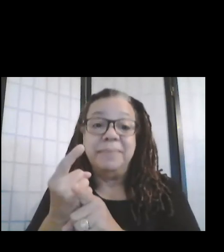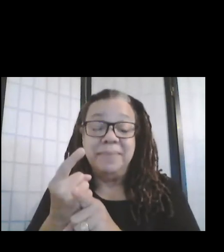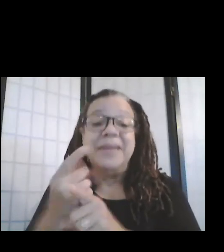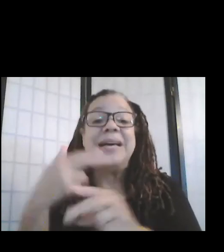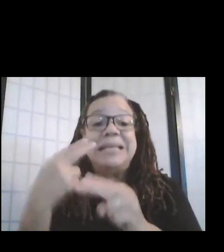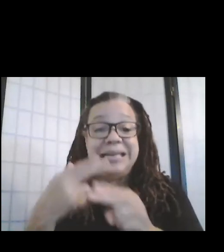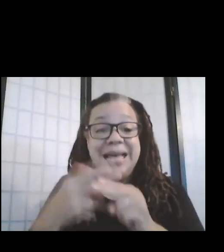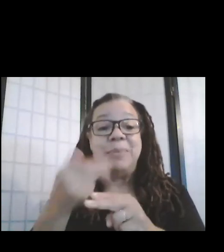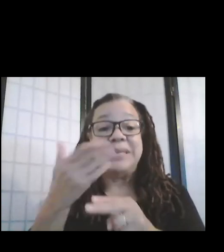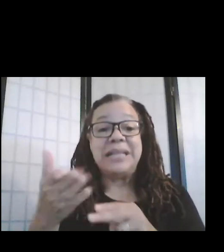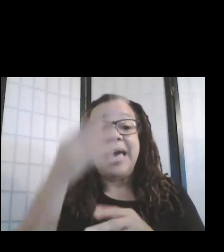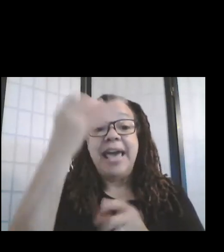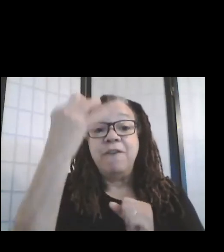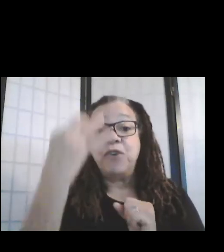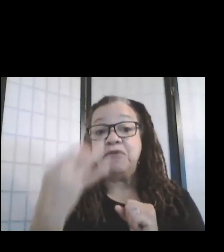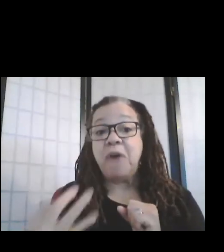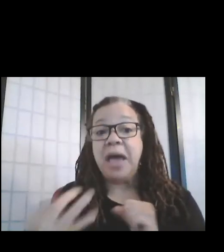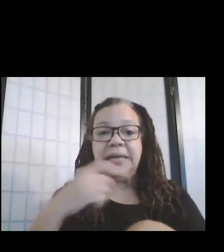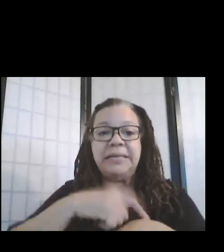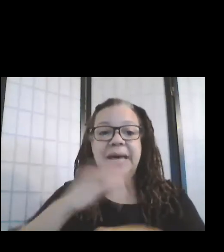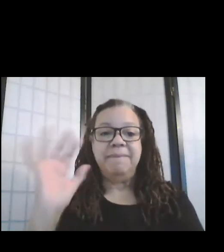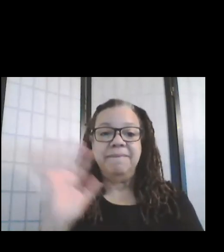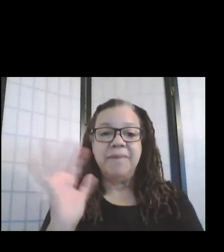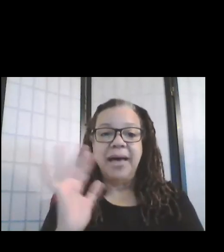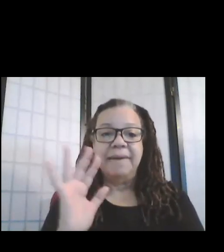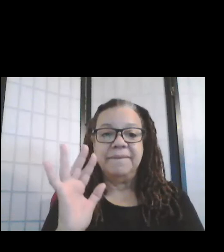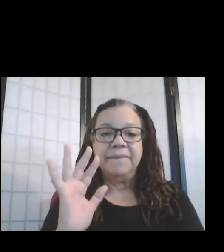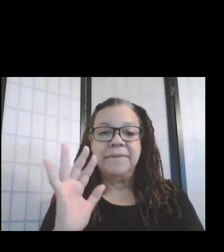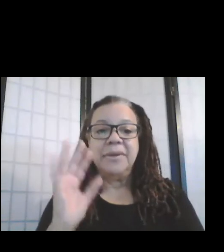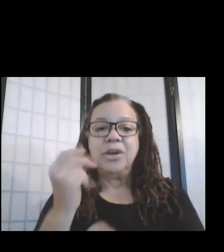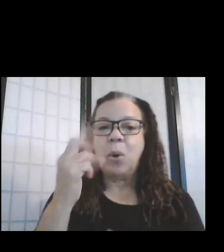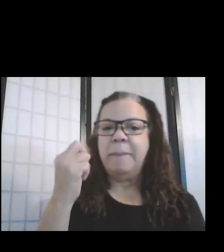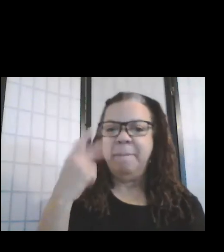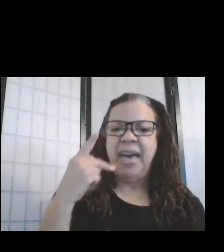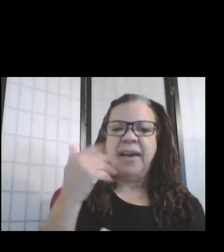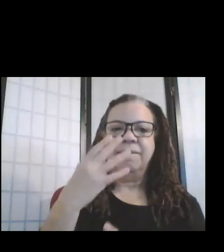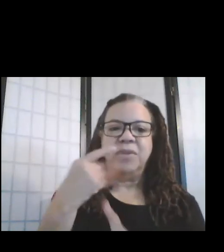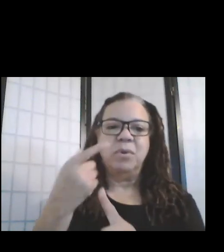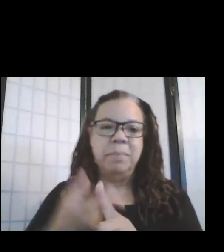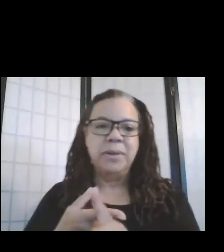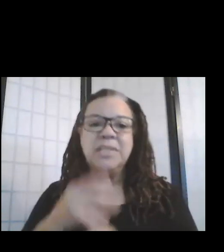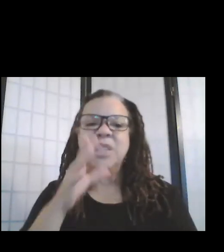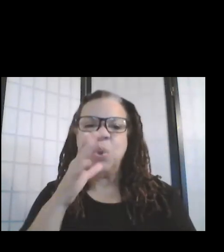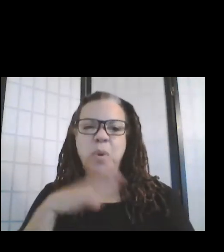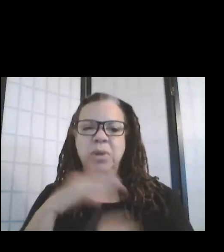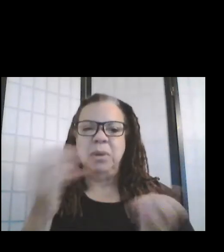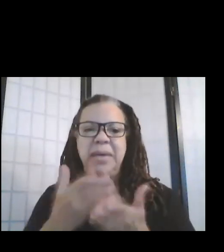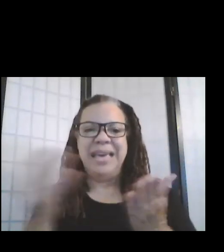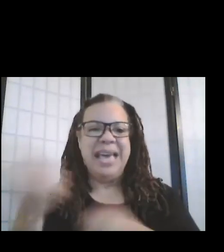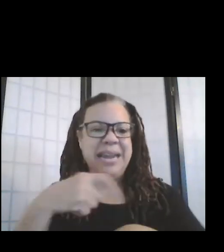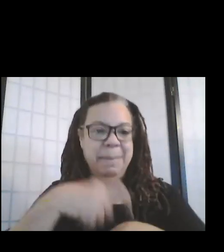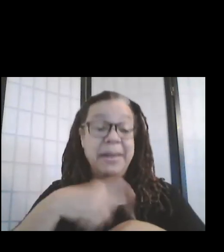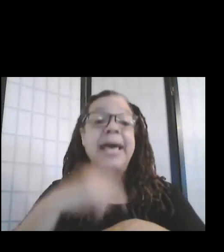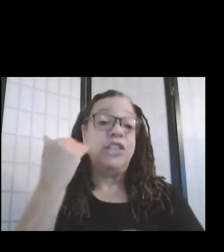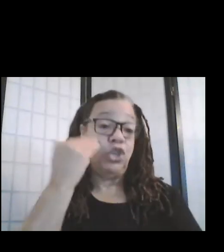in the book every Friday at 5 p.m., going back several months. She'd be here any minute, and she'd know